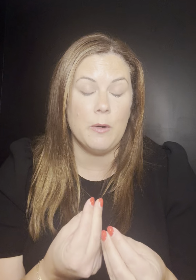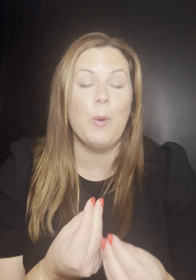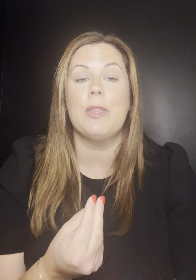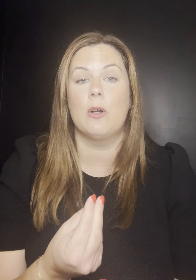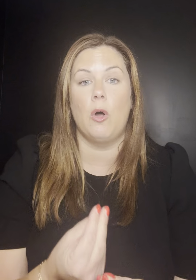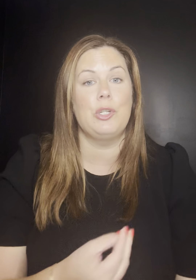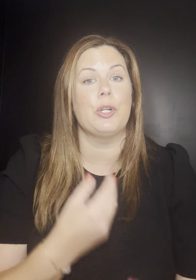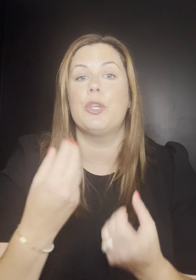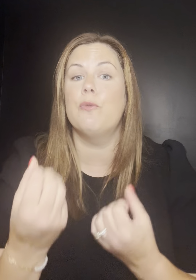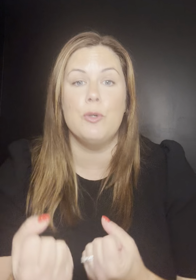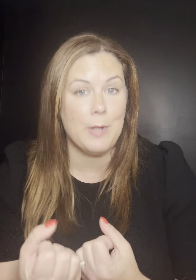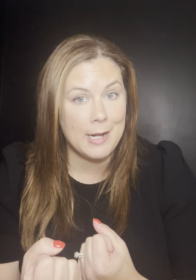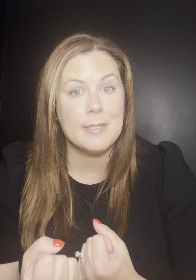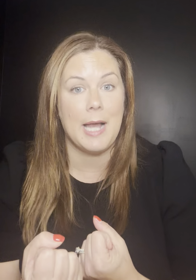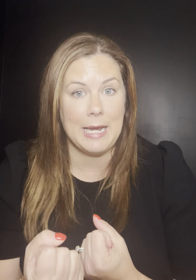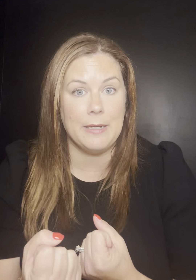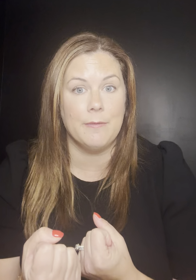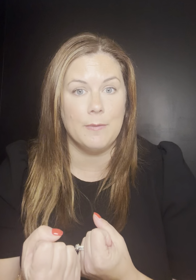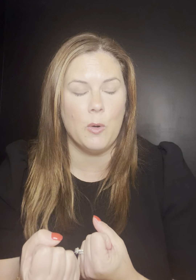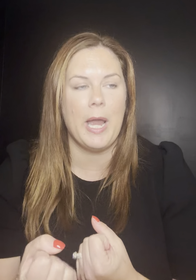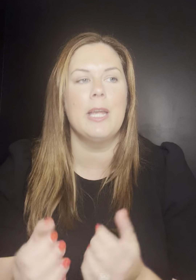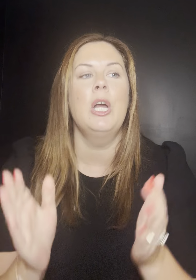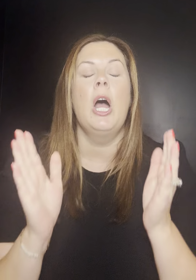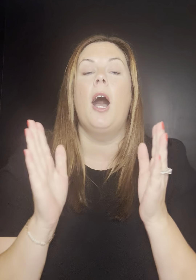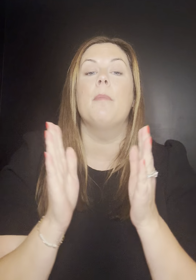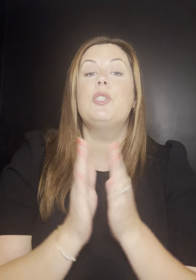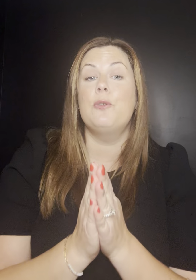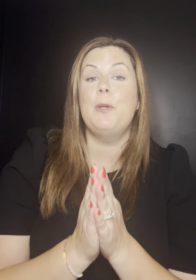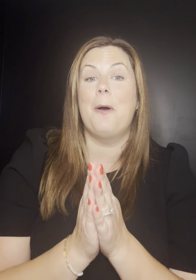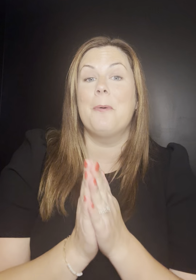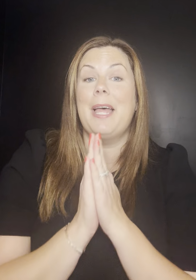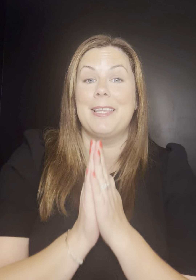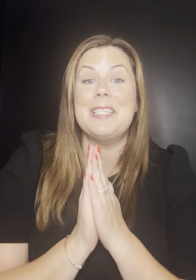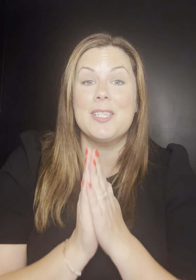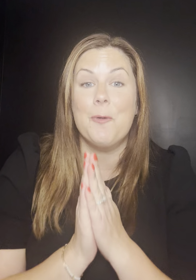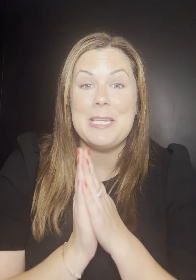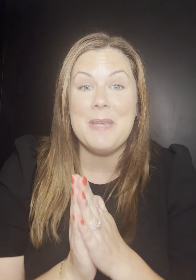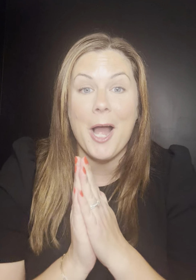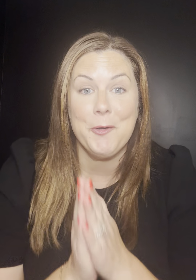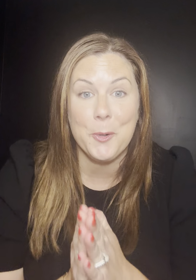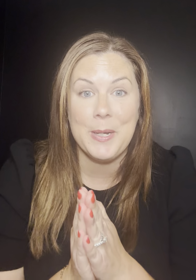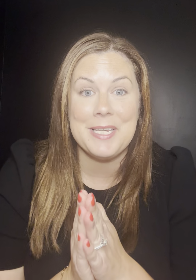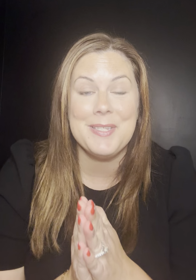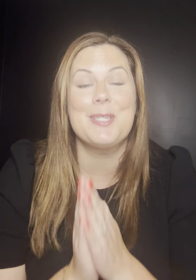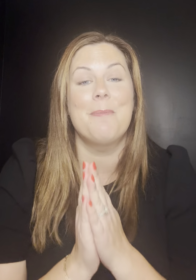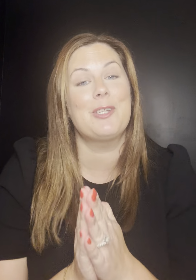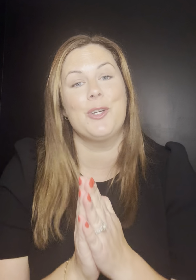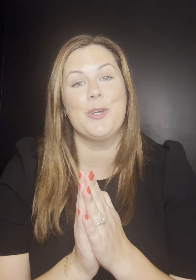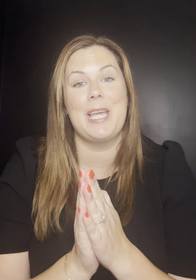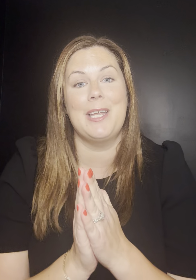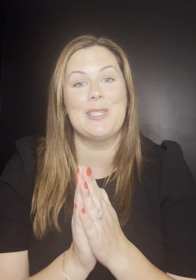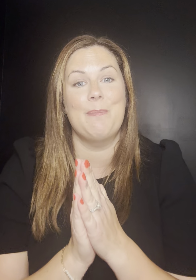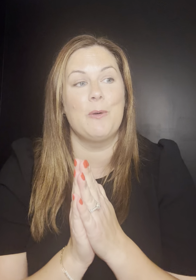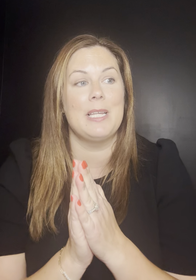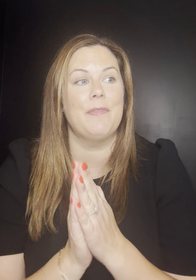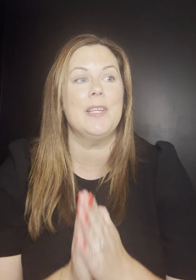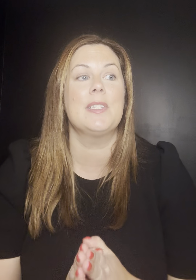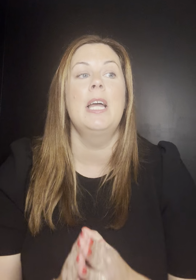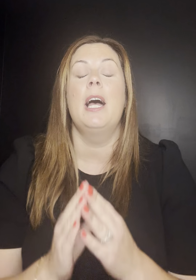with the culture. You do not sign. Okay, do know that this is going to be on your quiz, so make sure you're taking some notes on this.